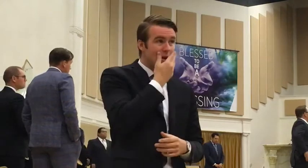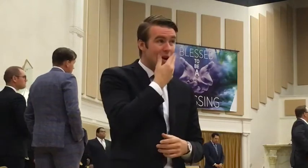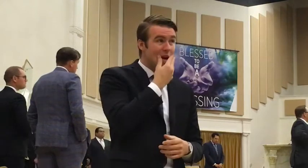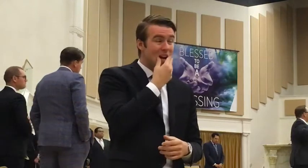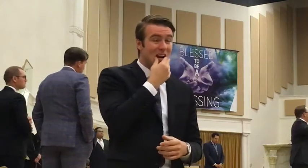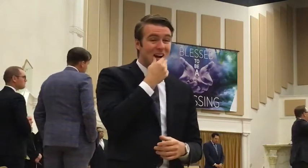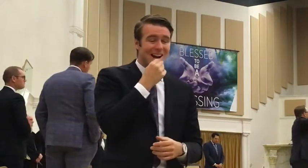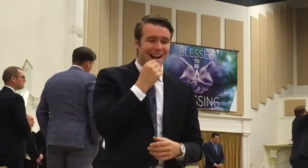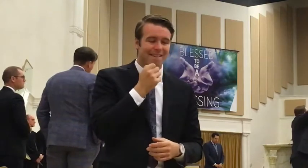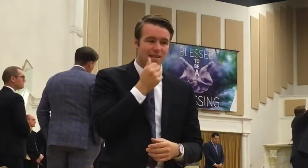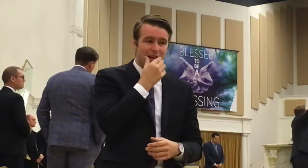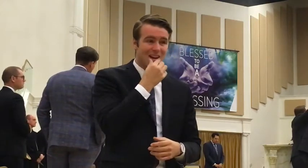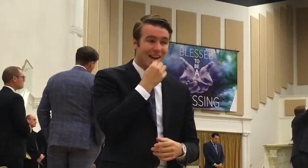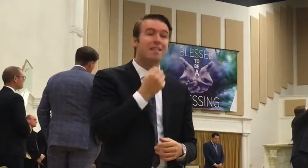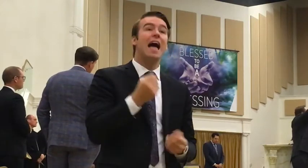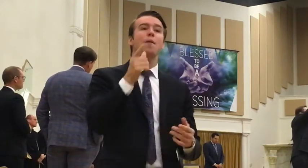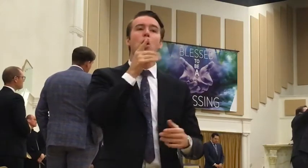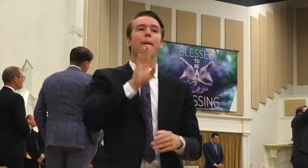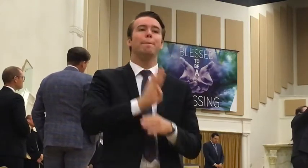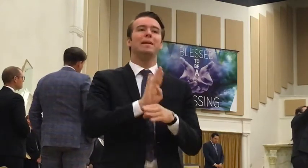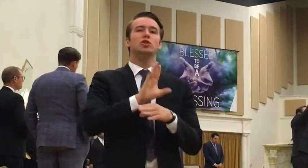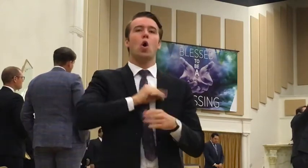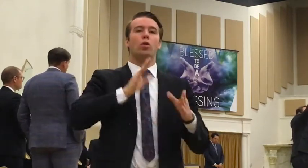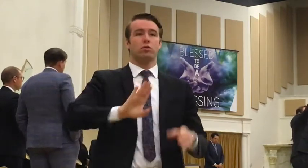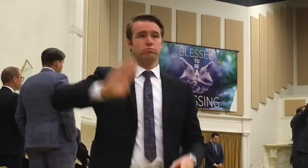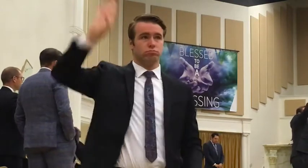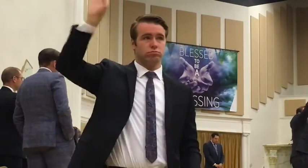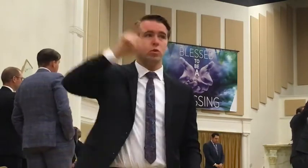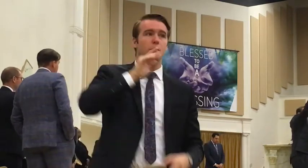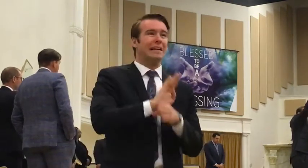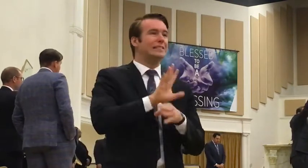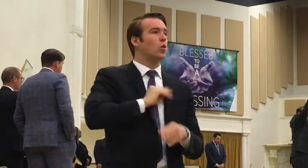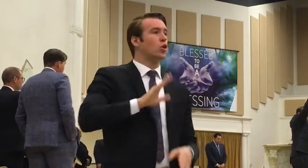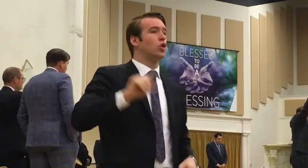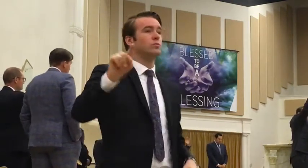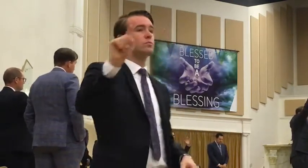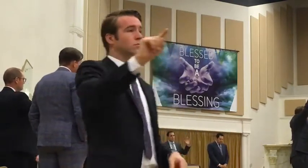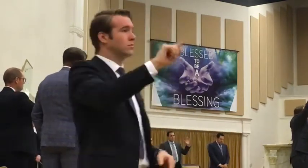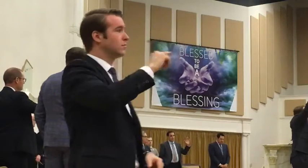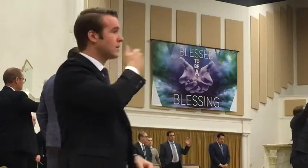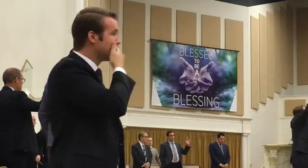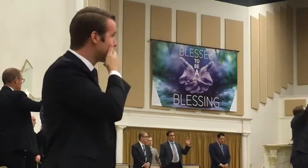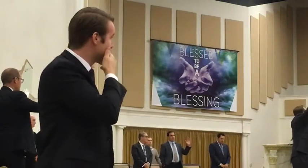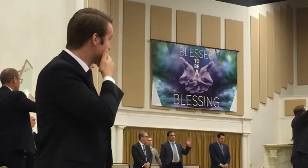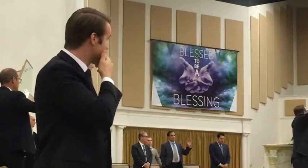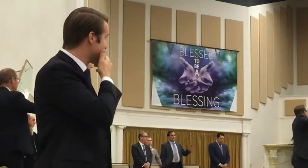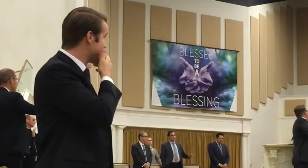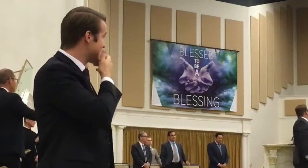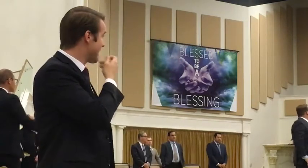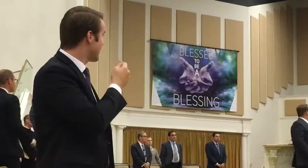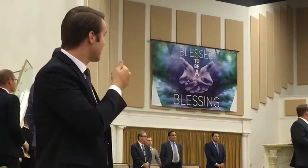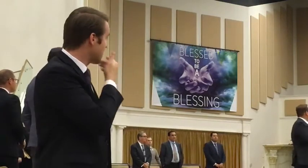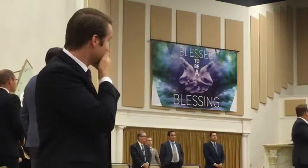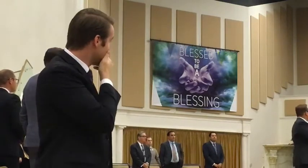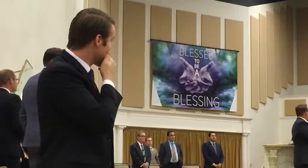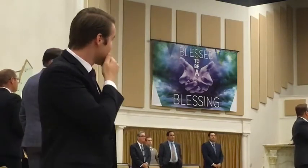All of you that, how many business owners out there? Let me see your hand. Business owners, oh yeah.